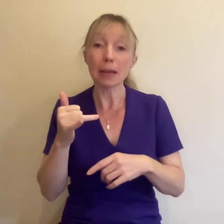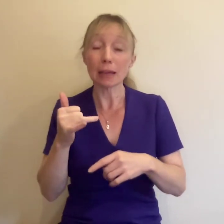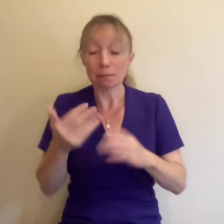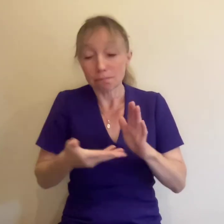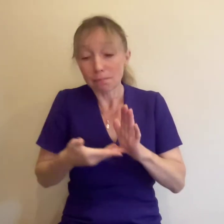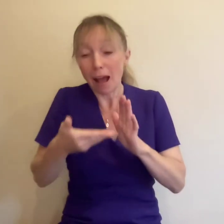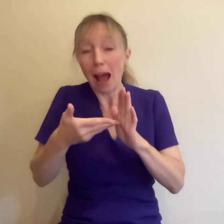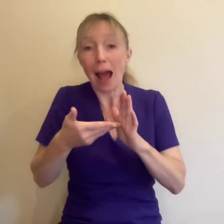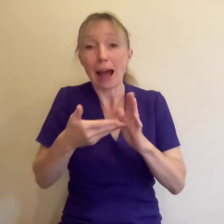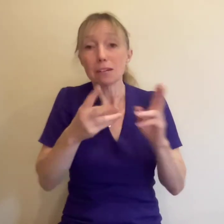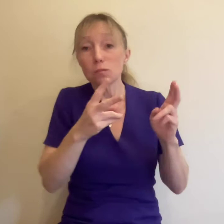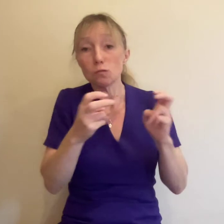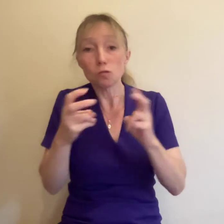other genres.